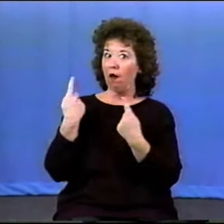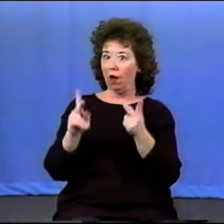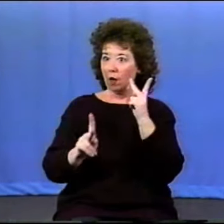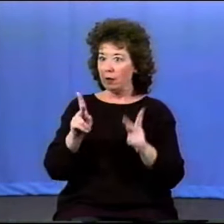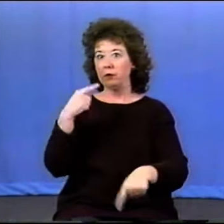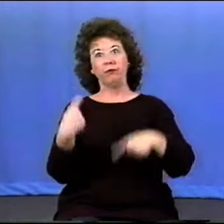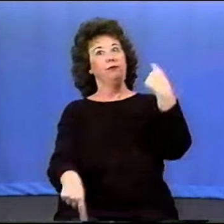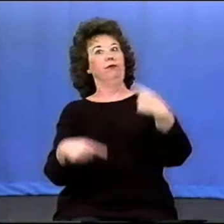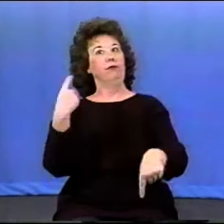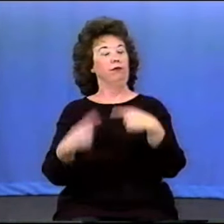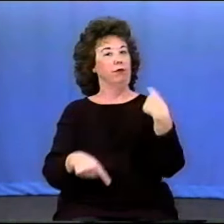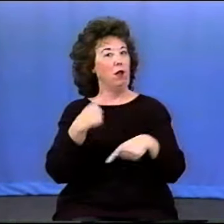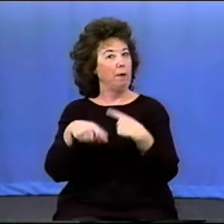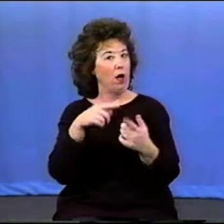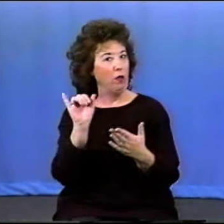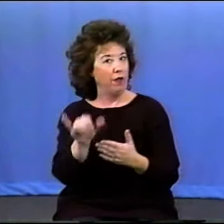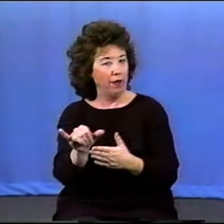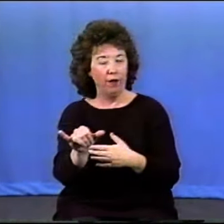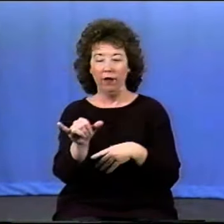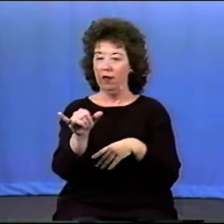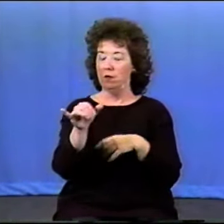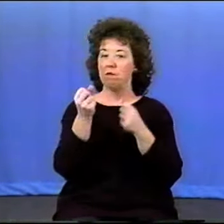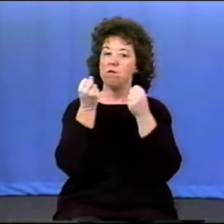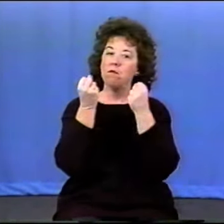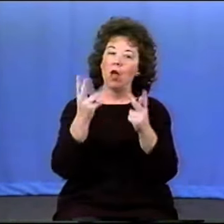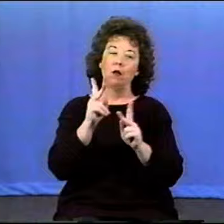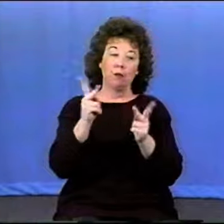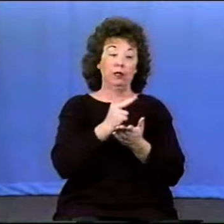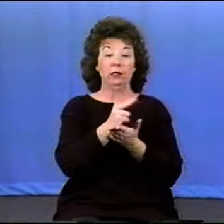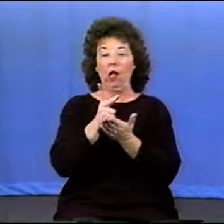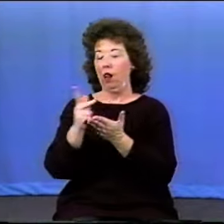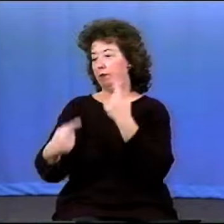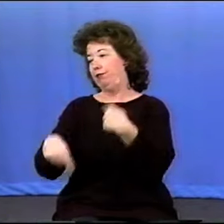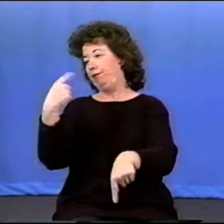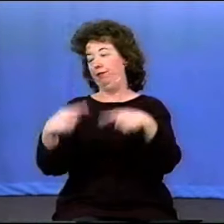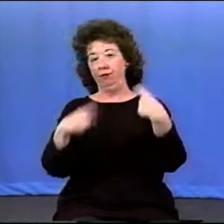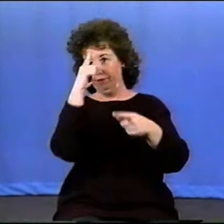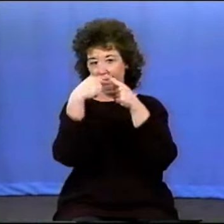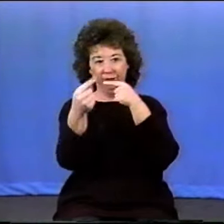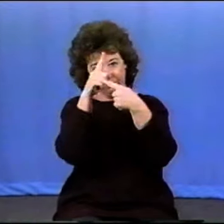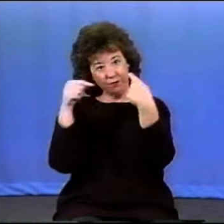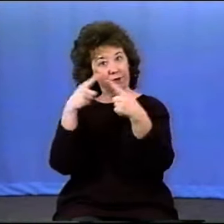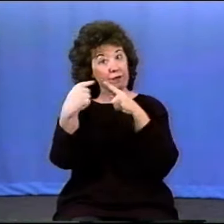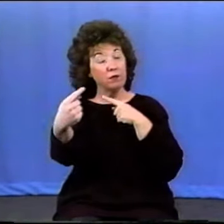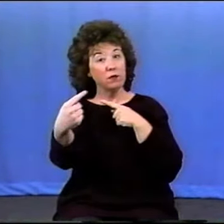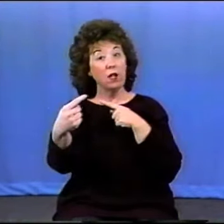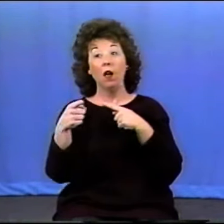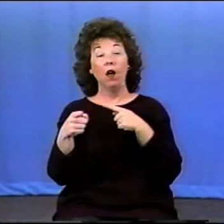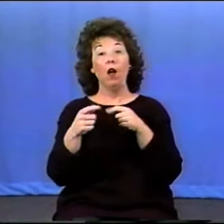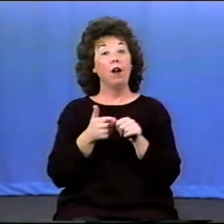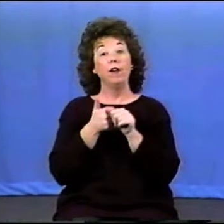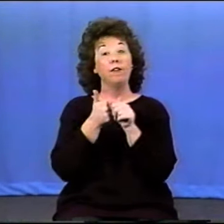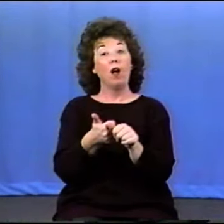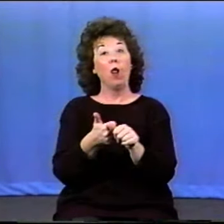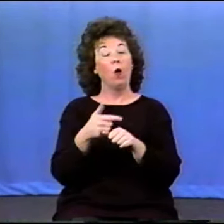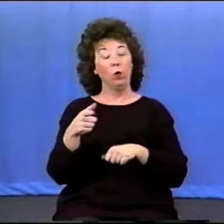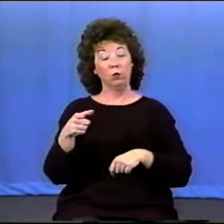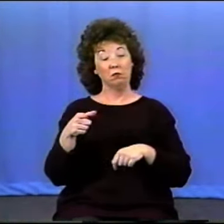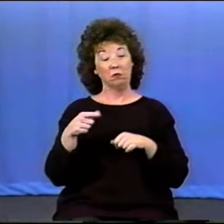of controversy among sailors from various nations. The general practice was to measure their distance east and